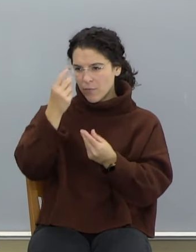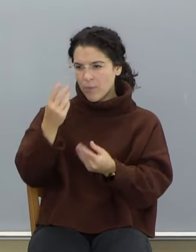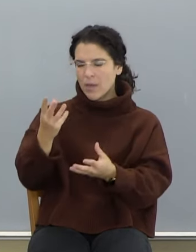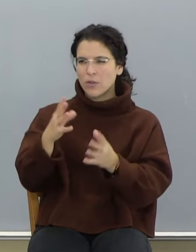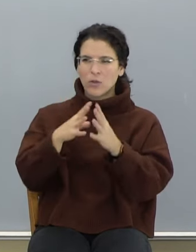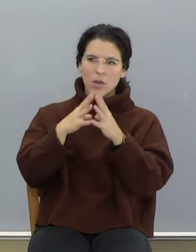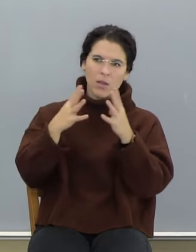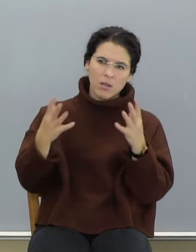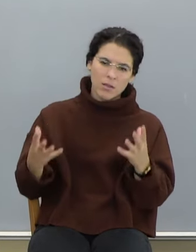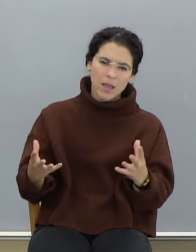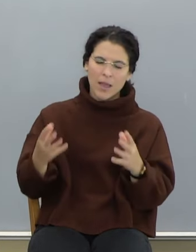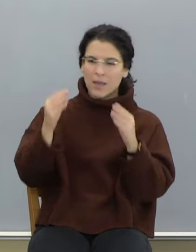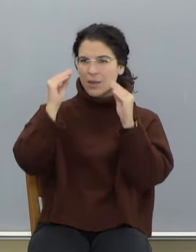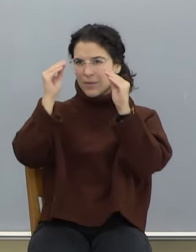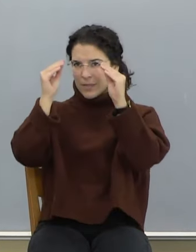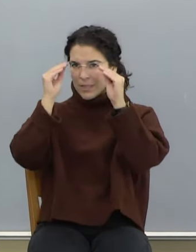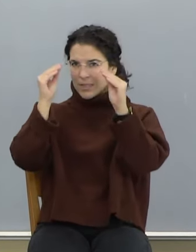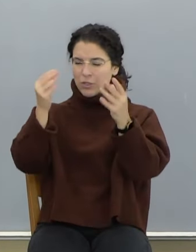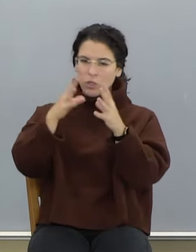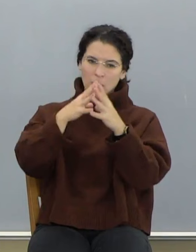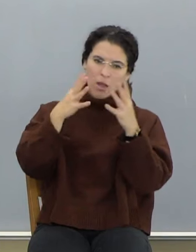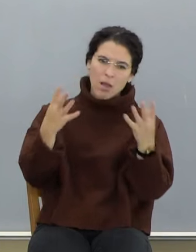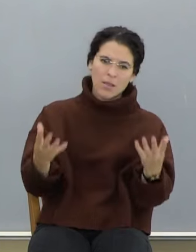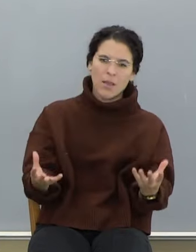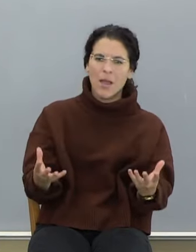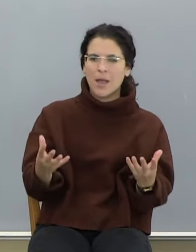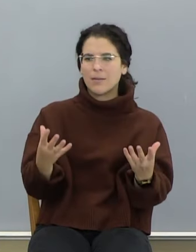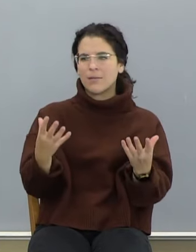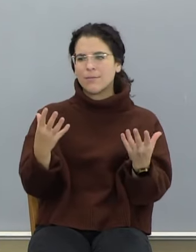have a lot of teaching, a lot